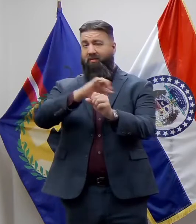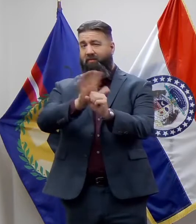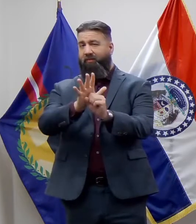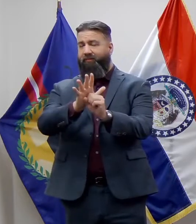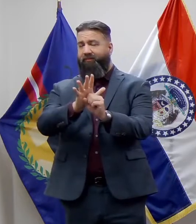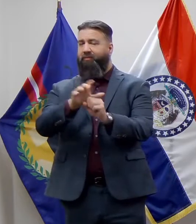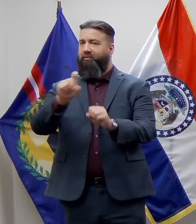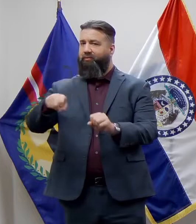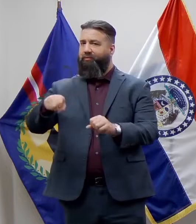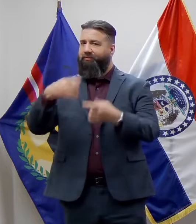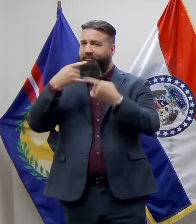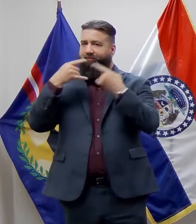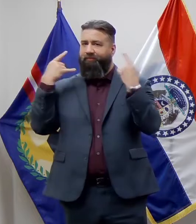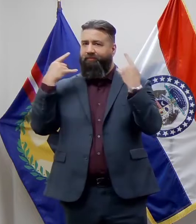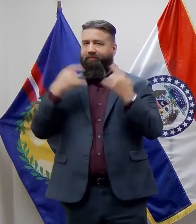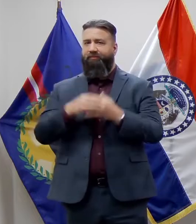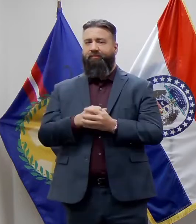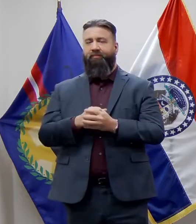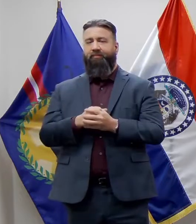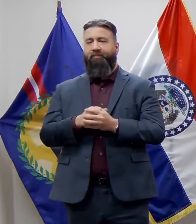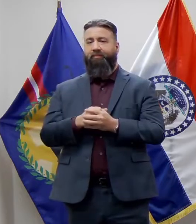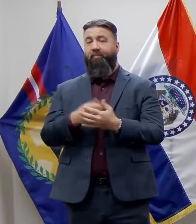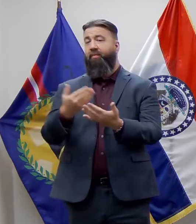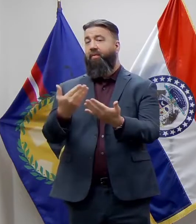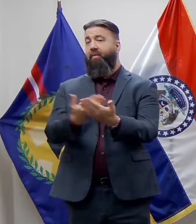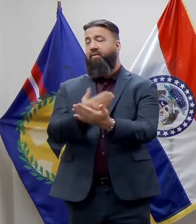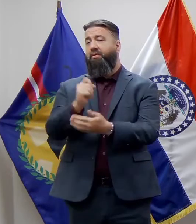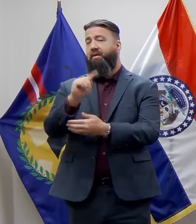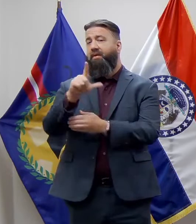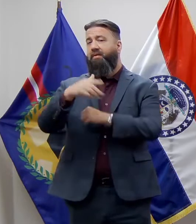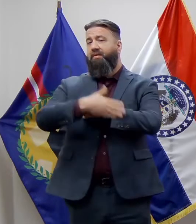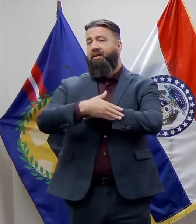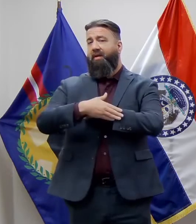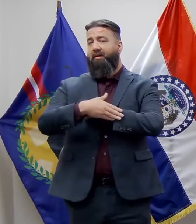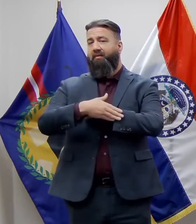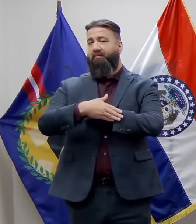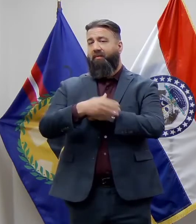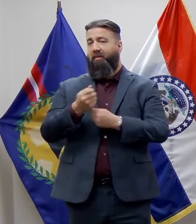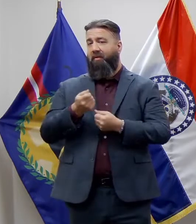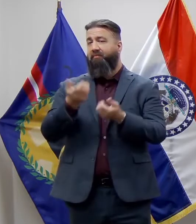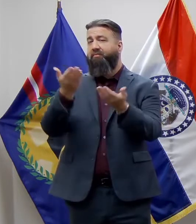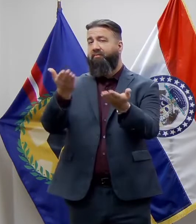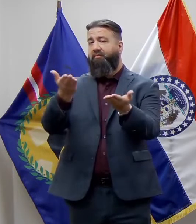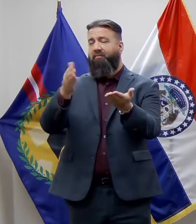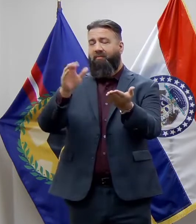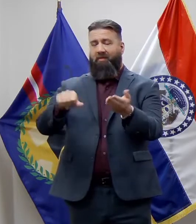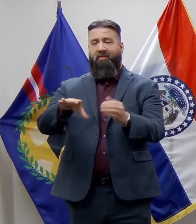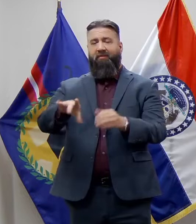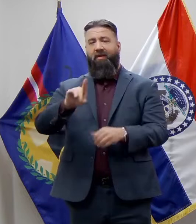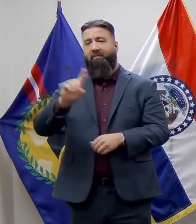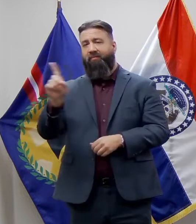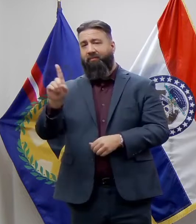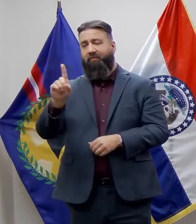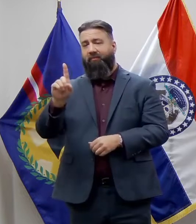mask. And the new St. Louis County Public Health Advisory can be found on the county's website,